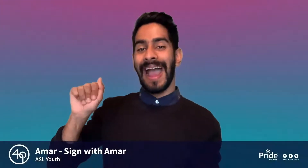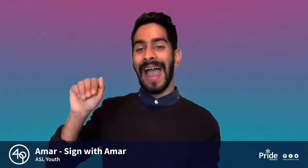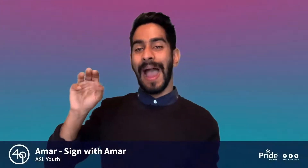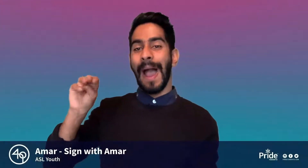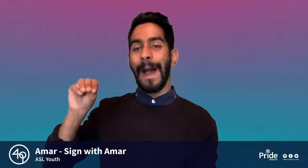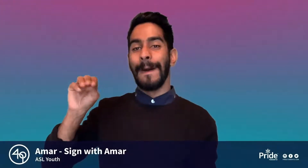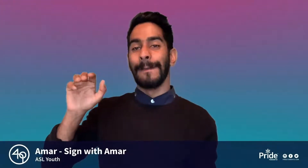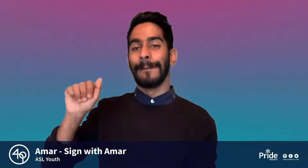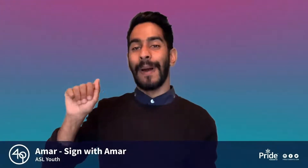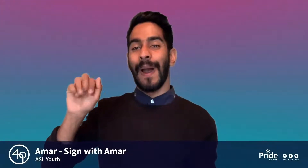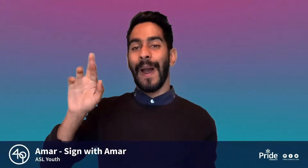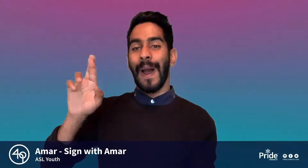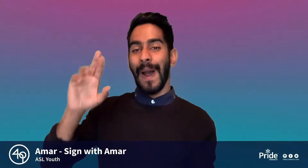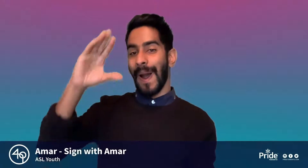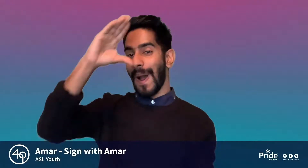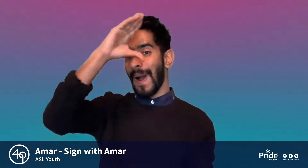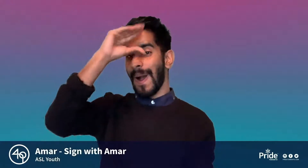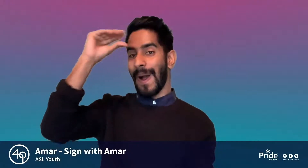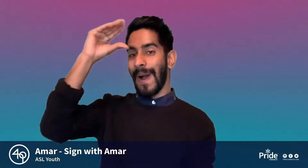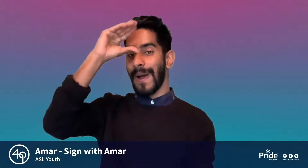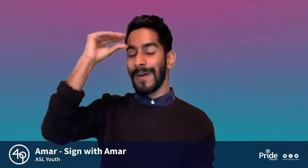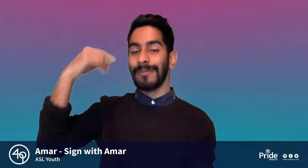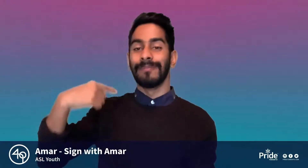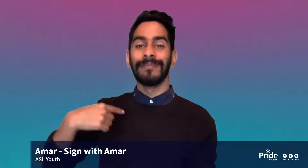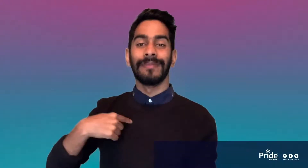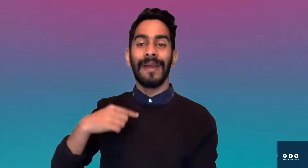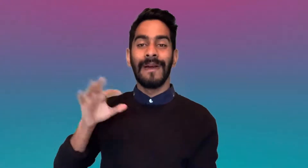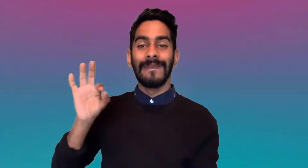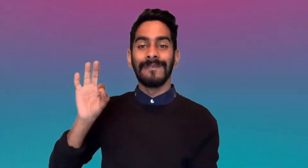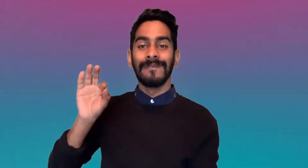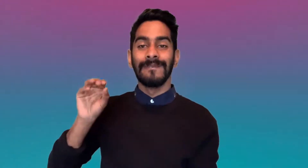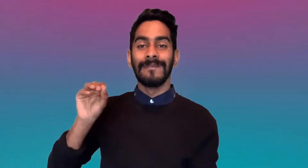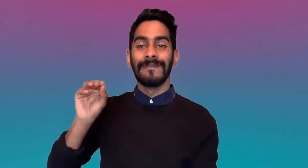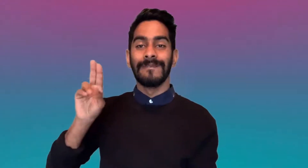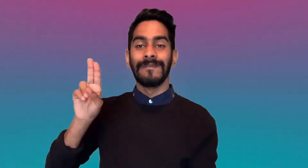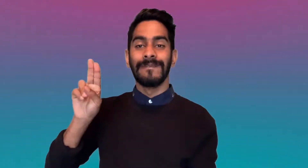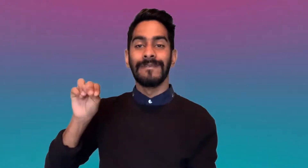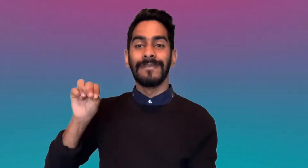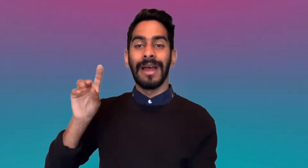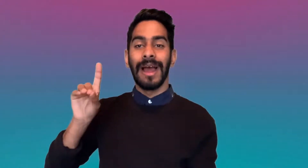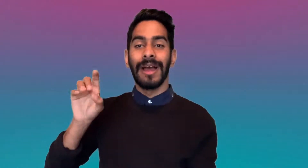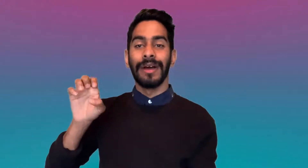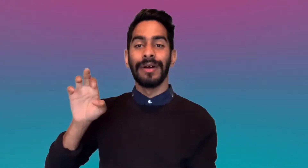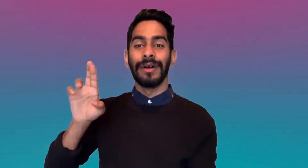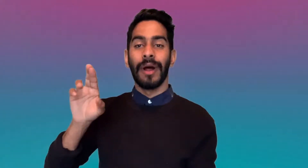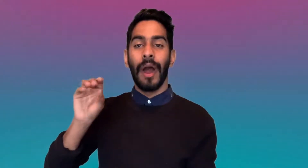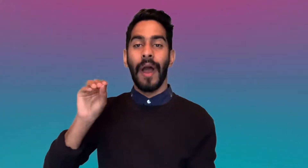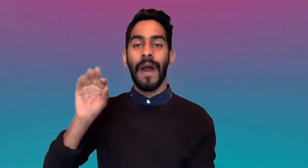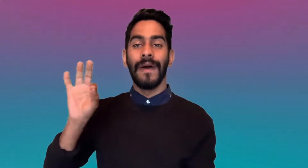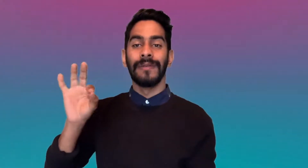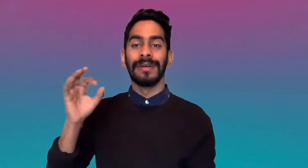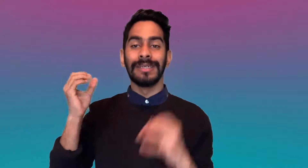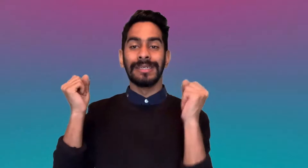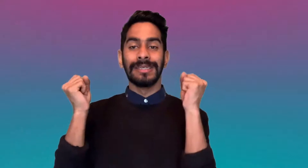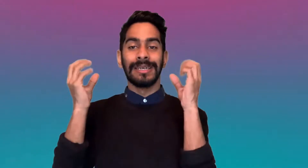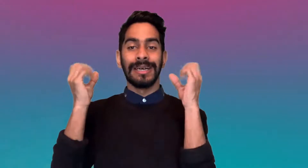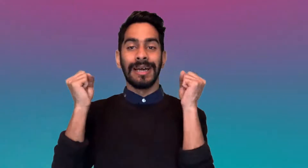Hello, everyone. My name is Amar, and I am the founder of Signing